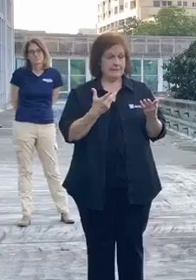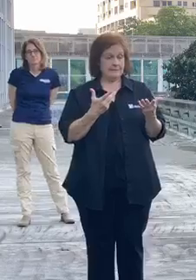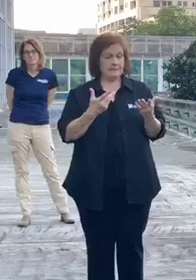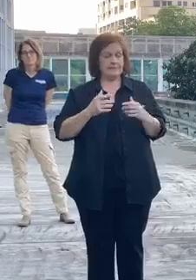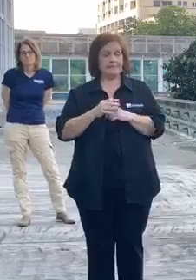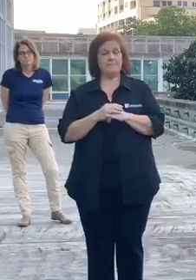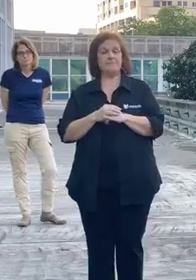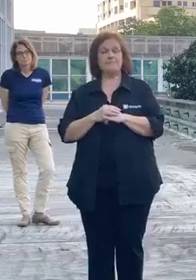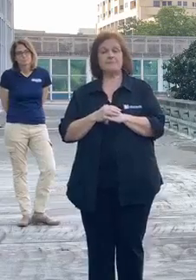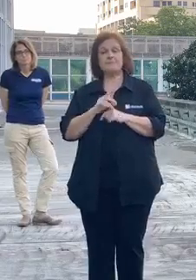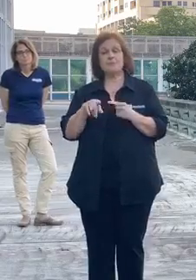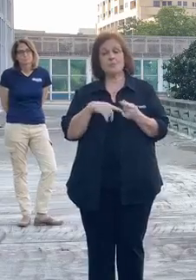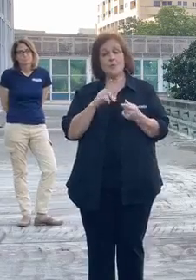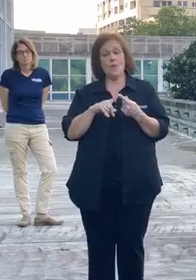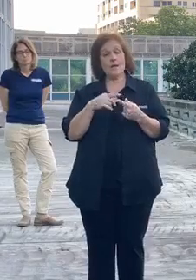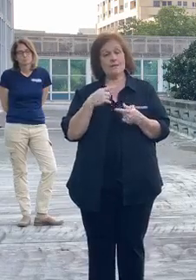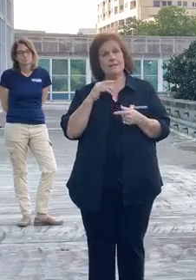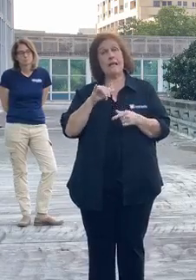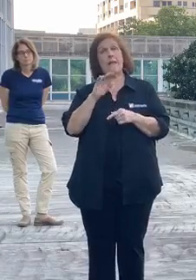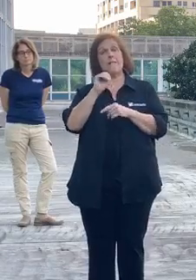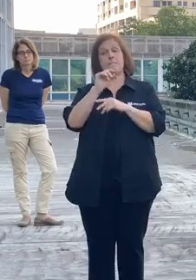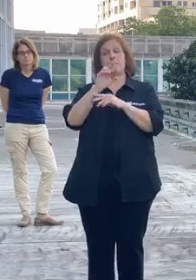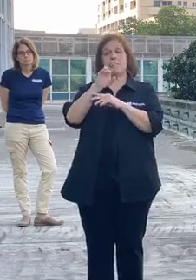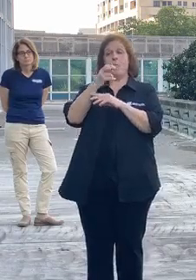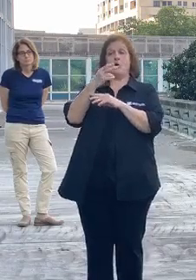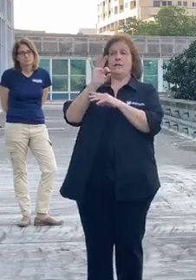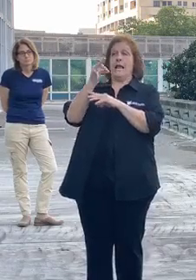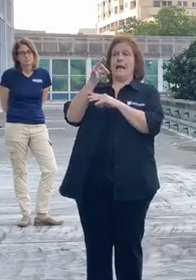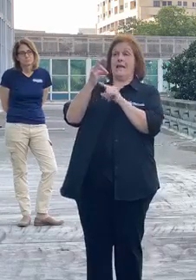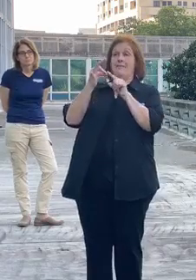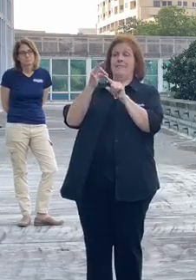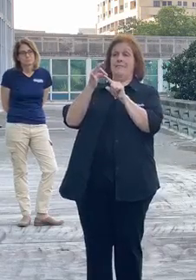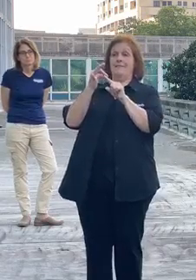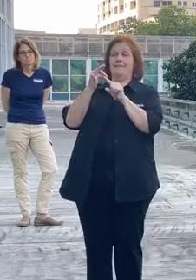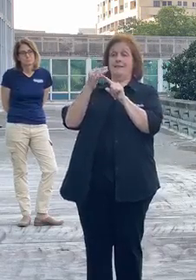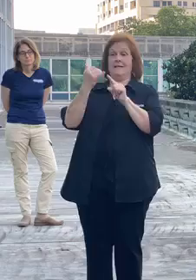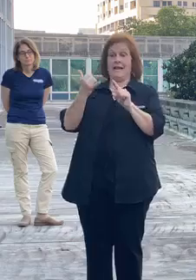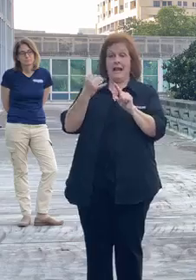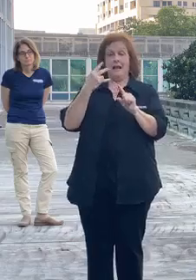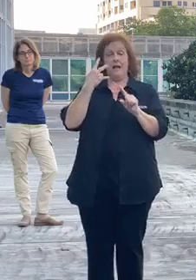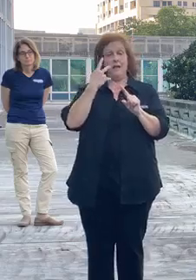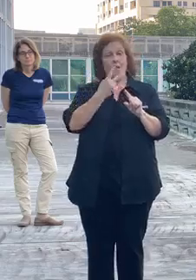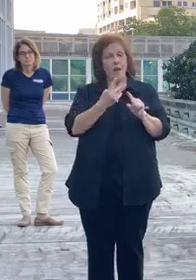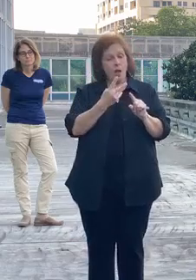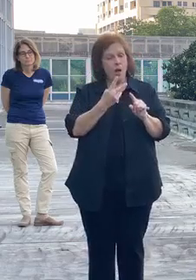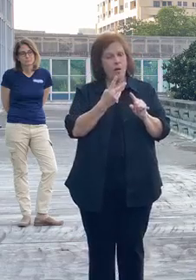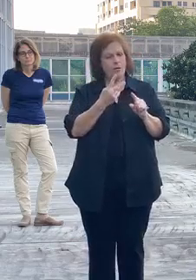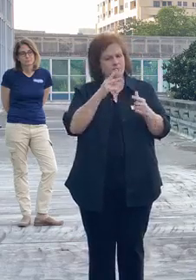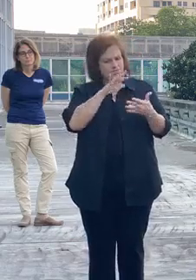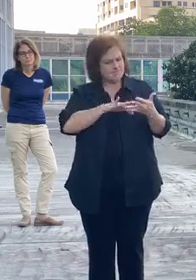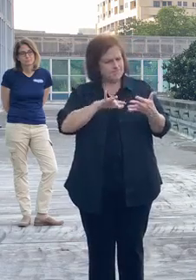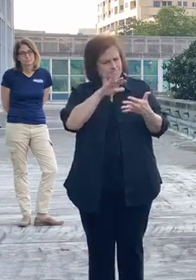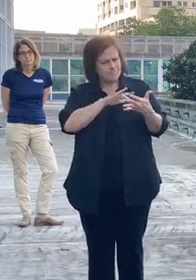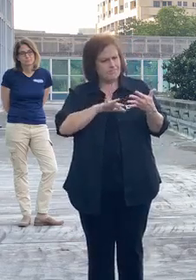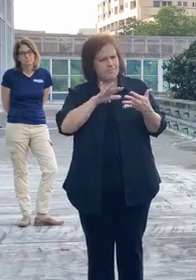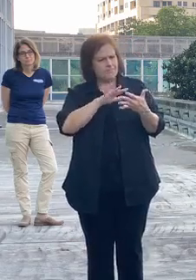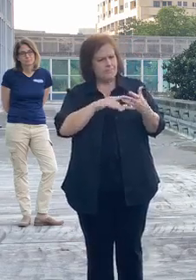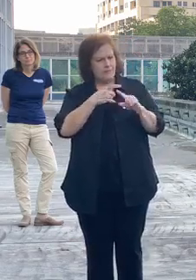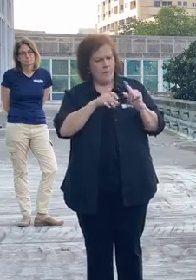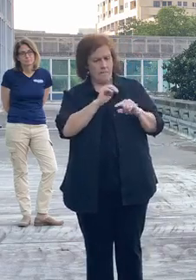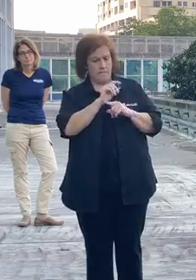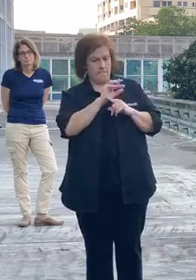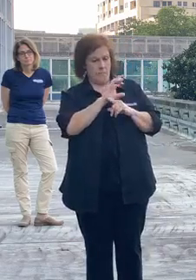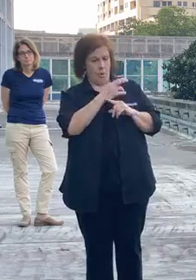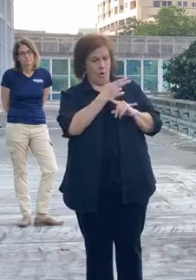the things when we look at that March 9th date and looking at the data and doing the analysis of the data from